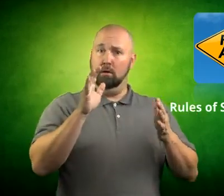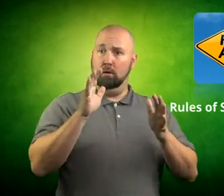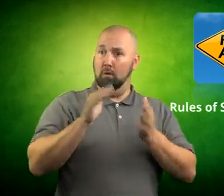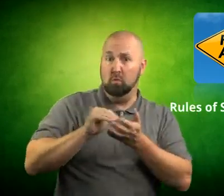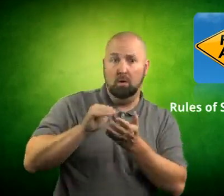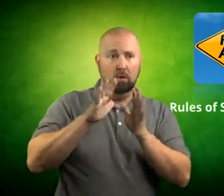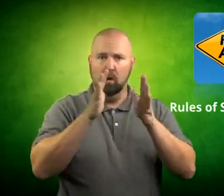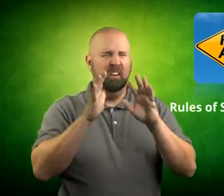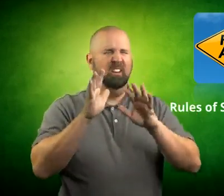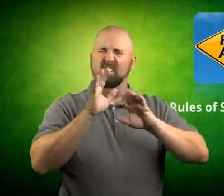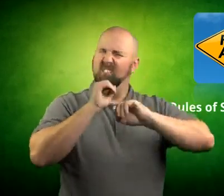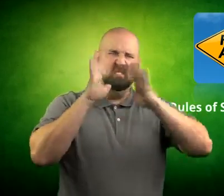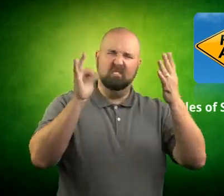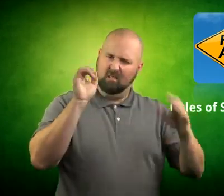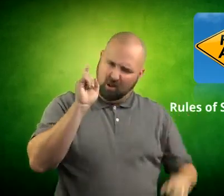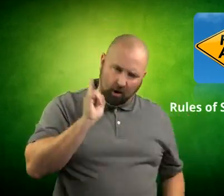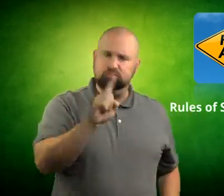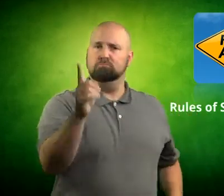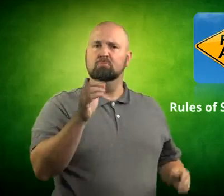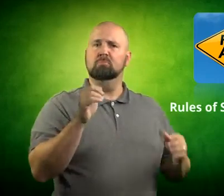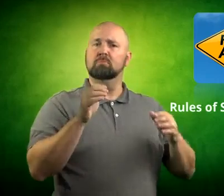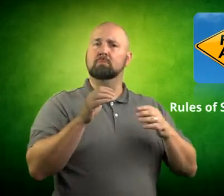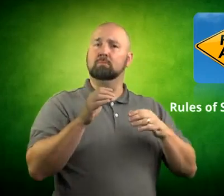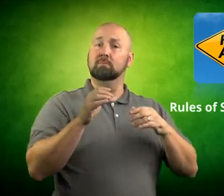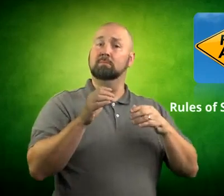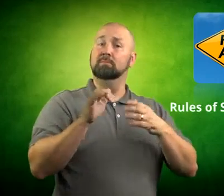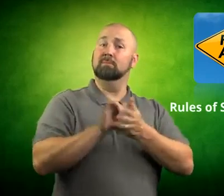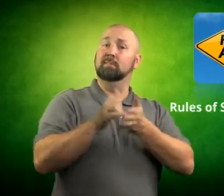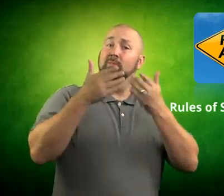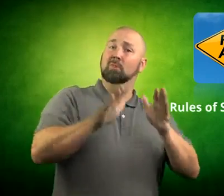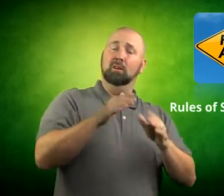the two speakers may lose their train of thought.